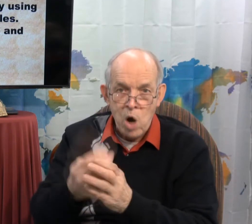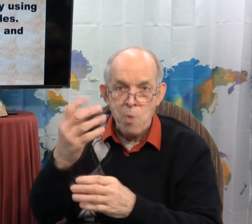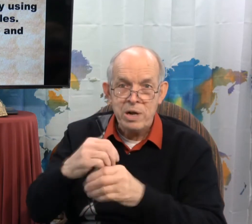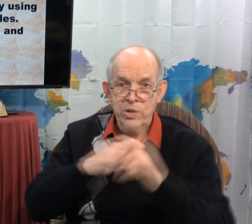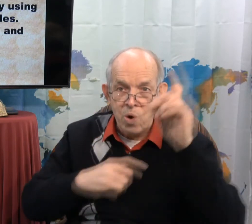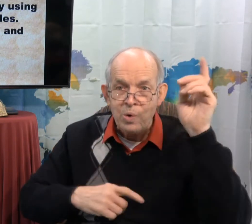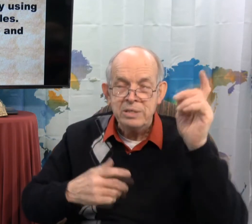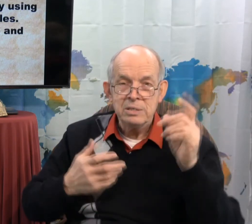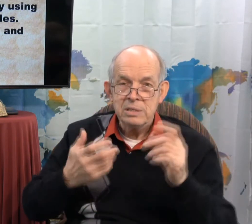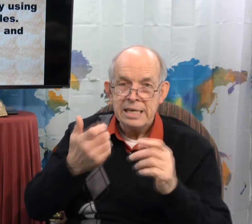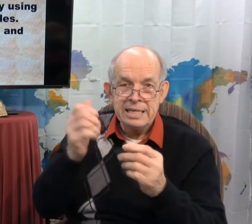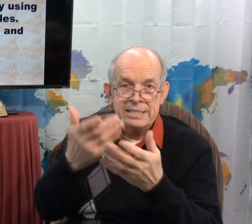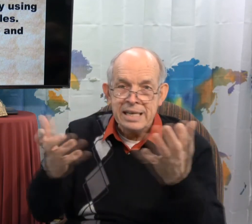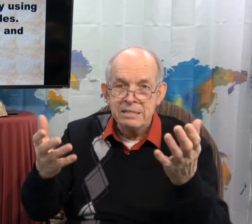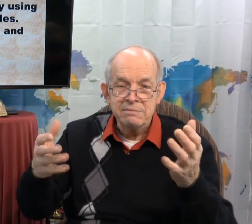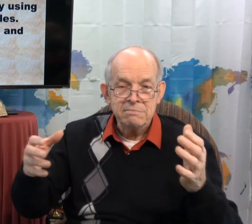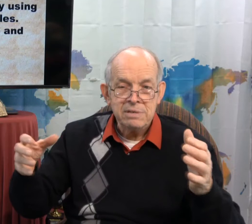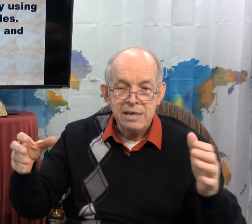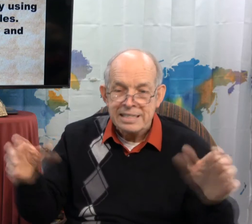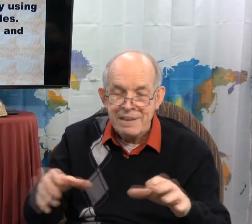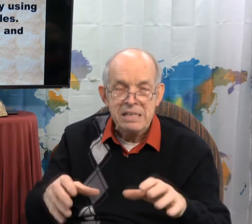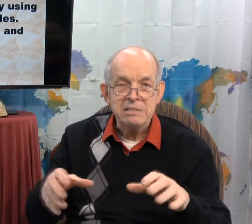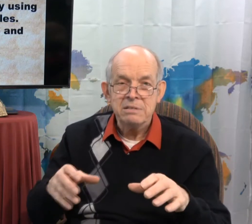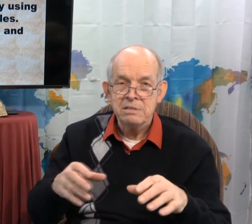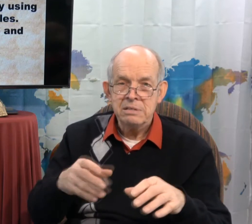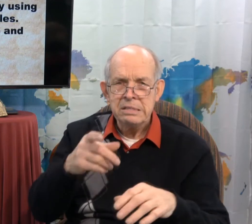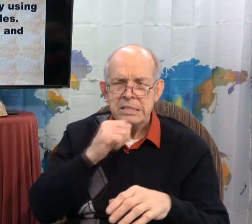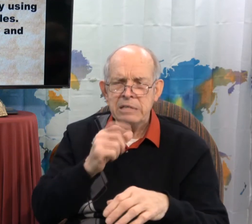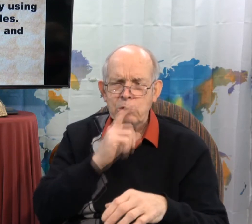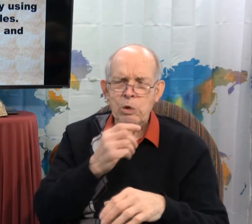with the Lord, anything, David, that's true.